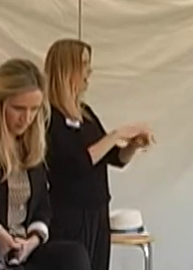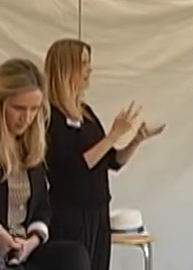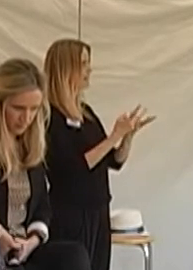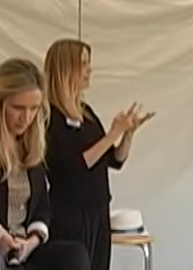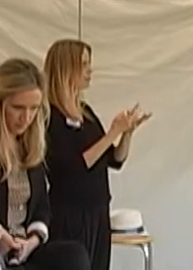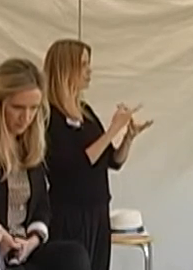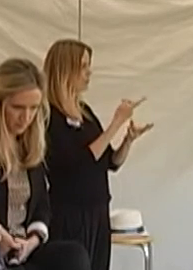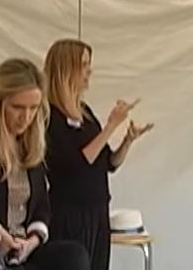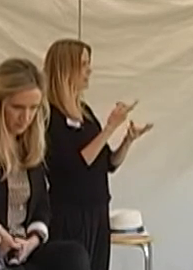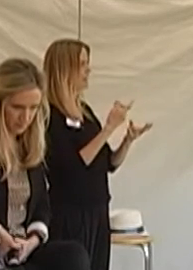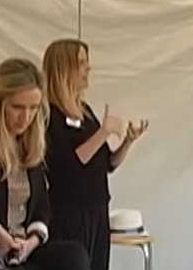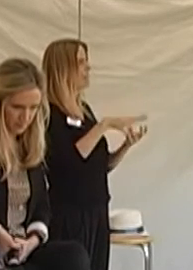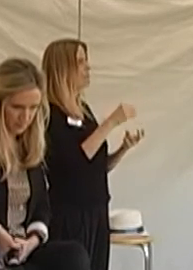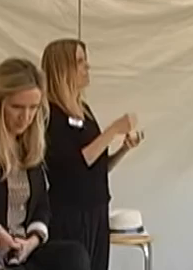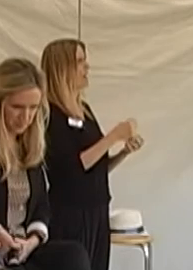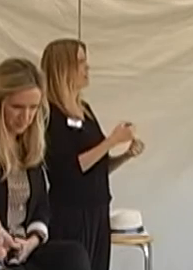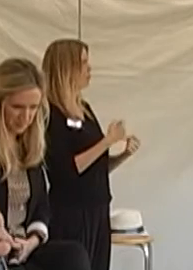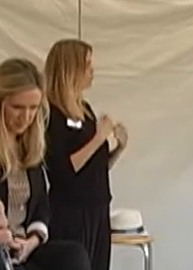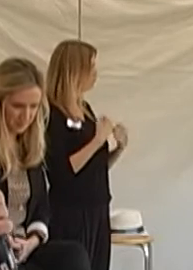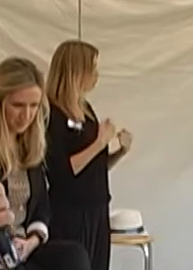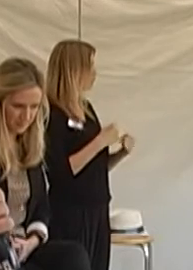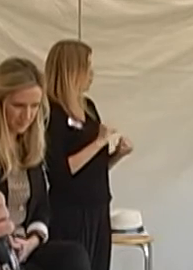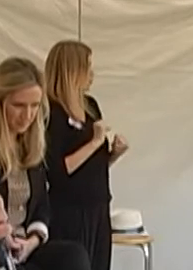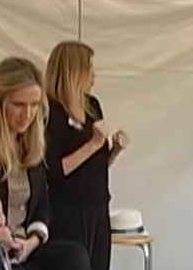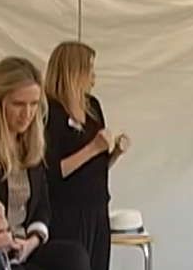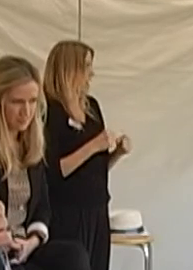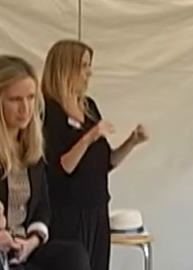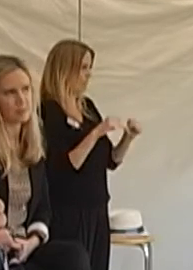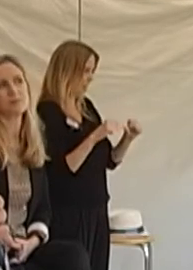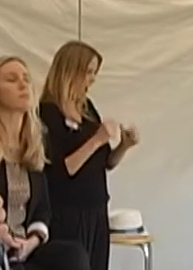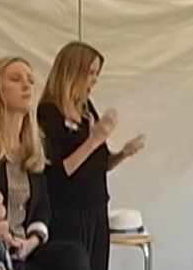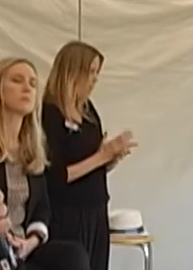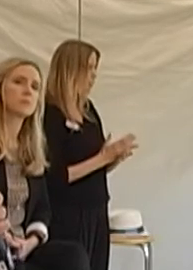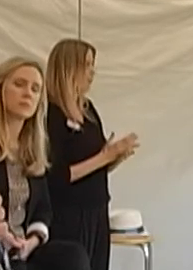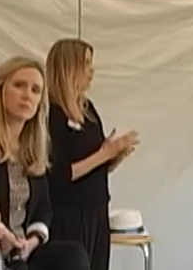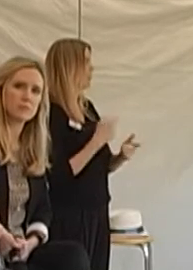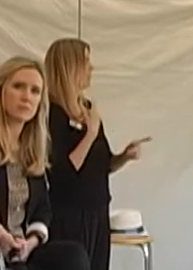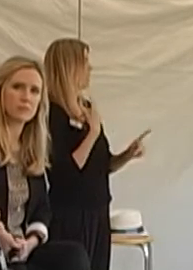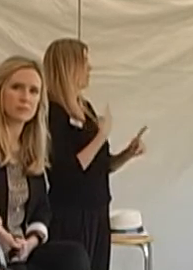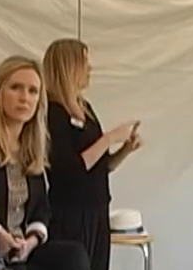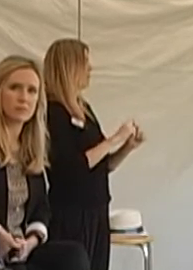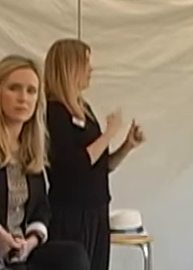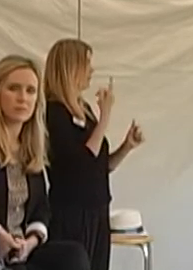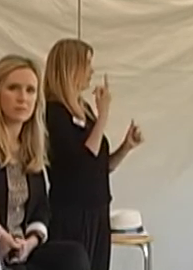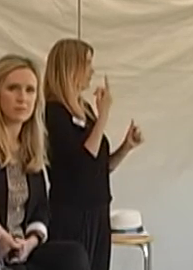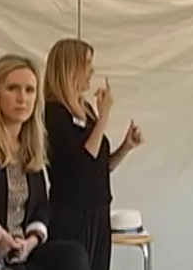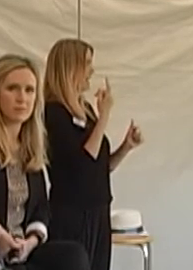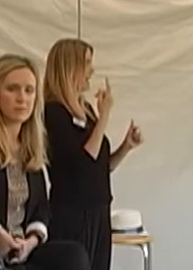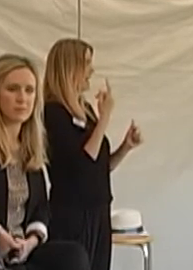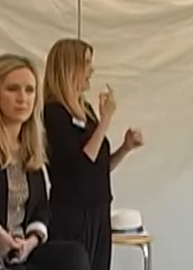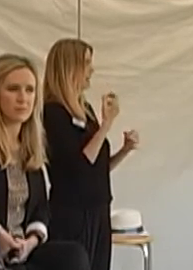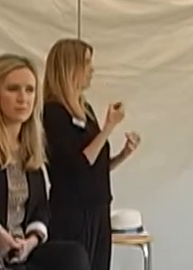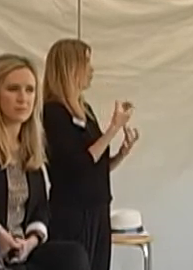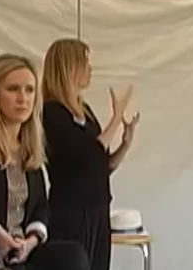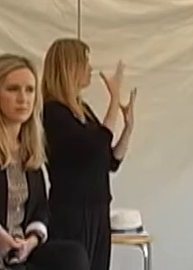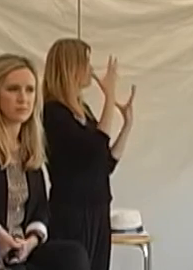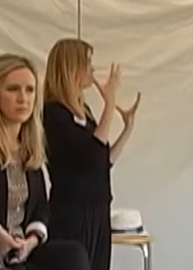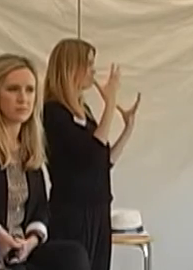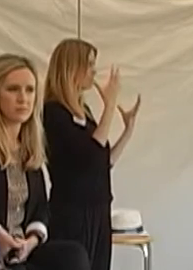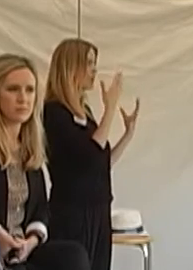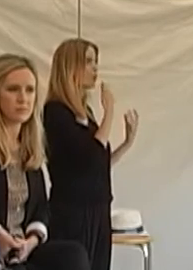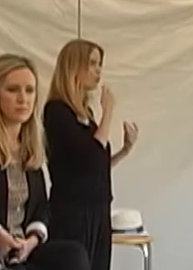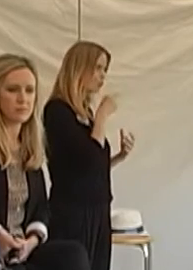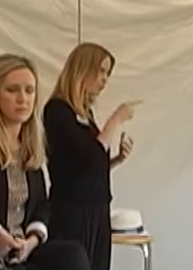cold and strong winters, that we have bright summers,